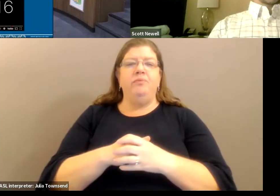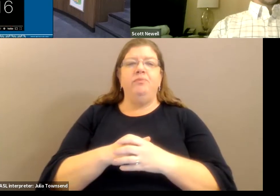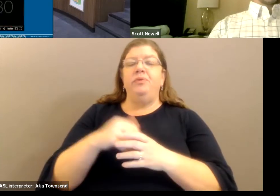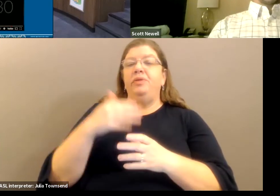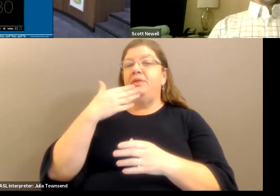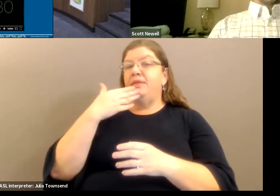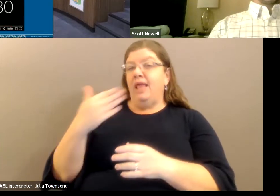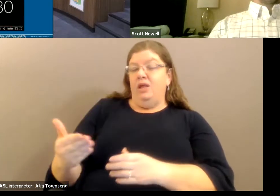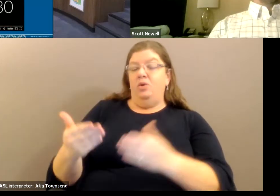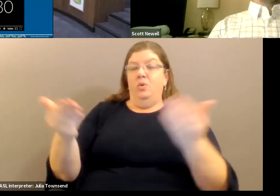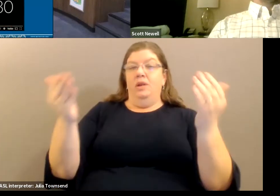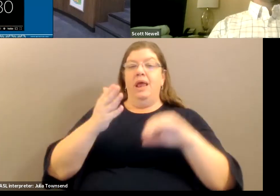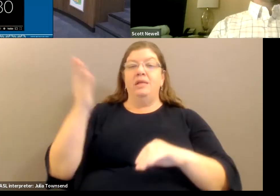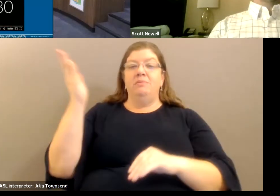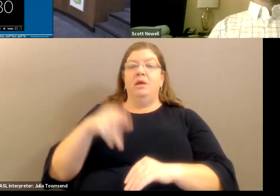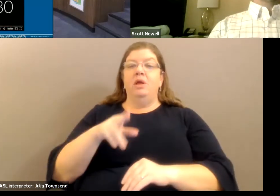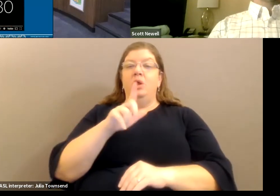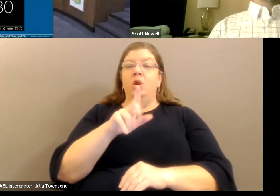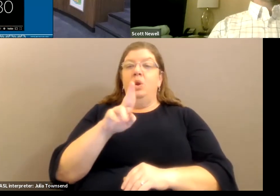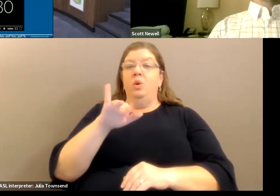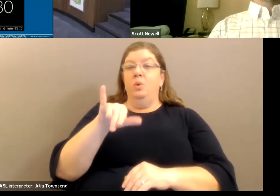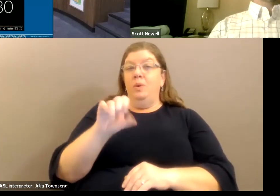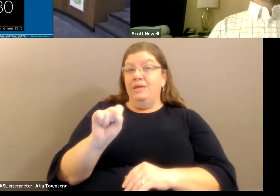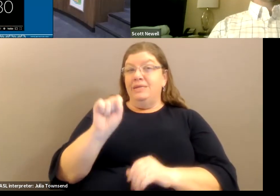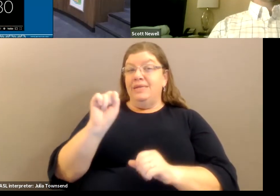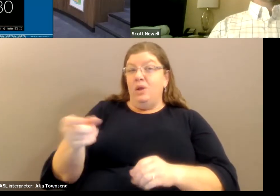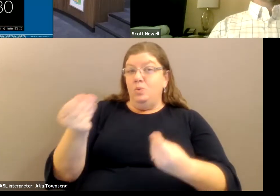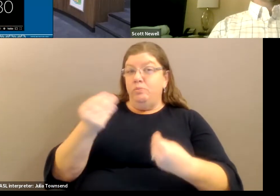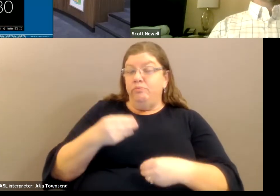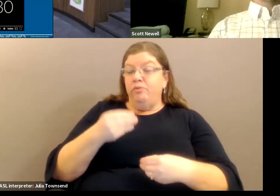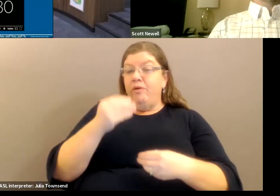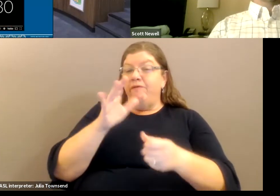Next speaker is Luis. If you can please state your full name.